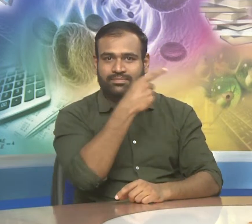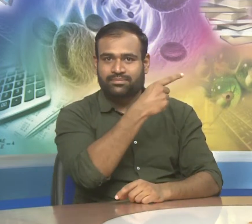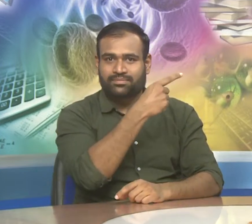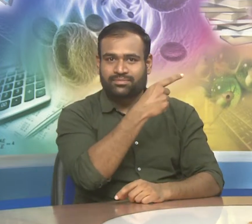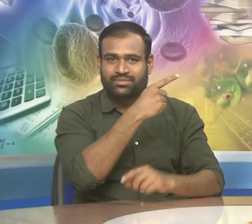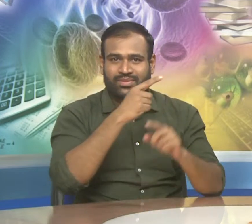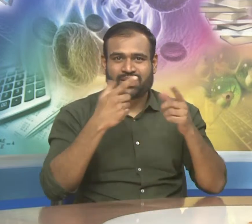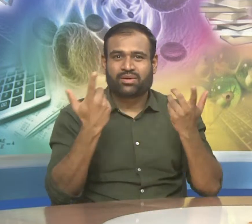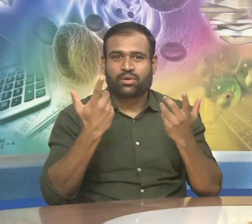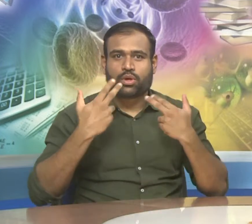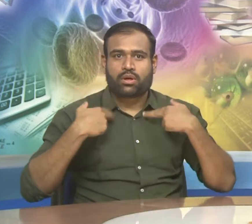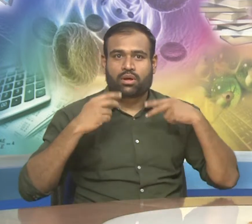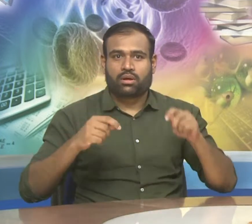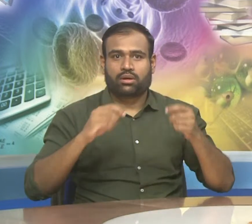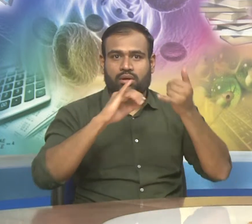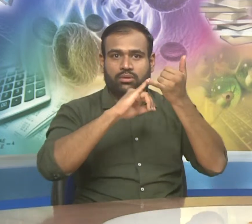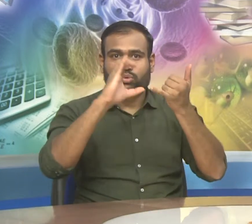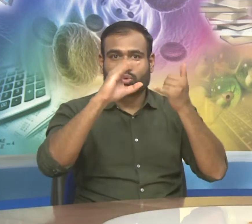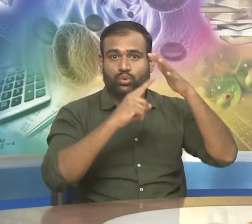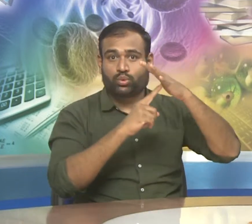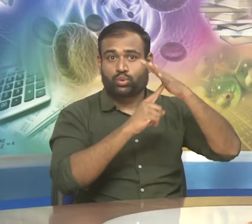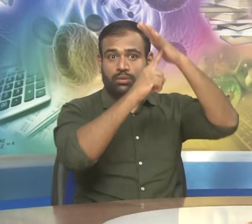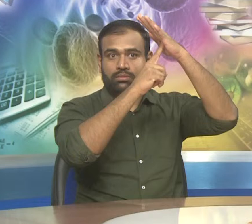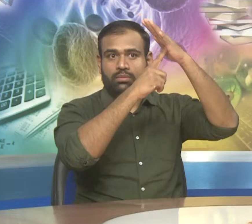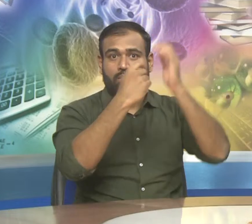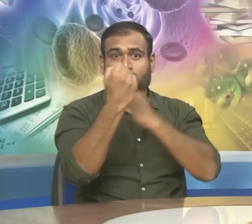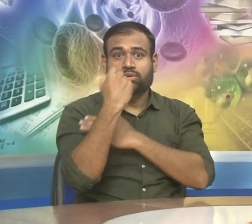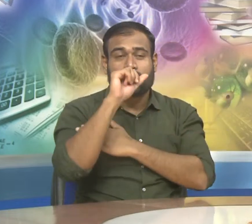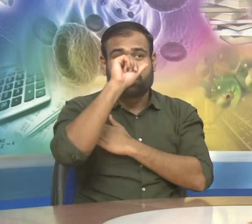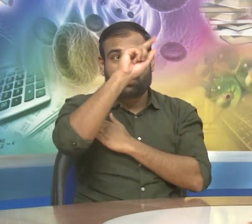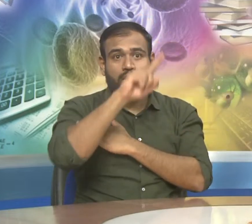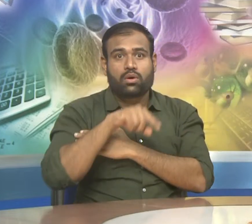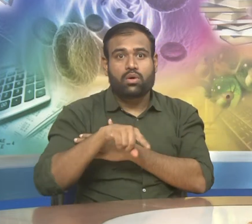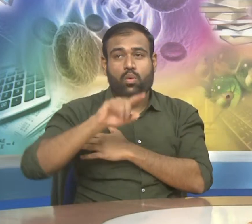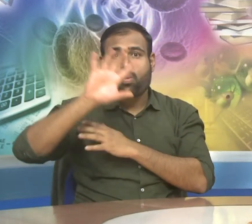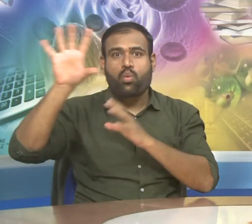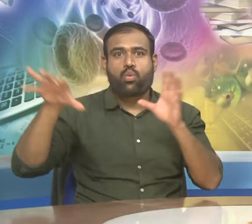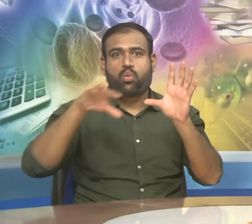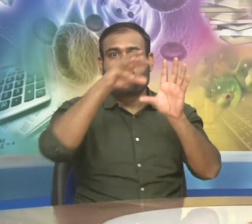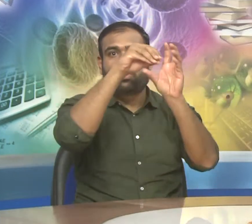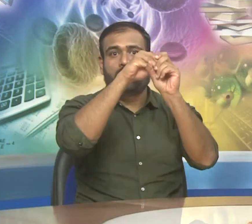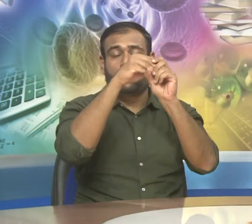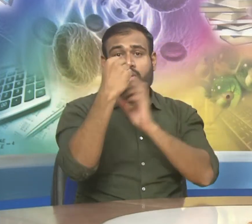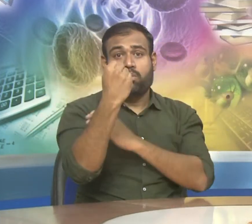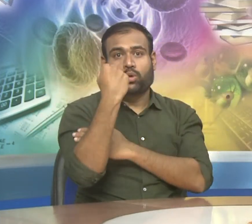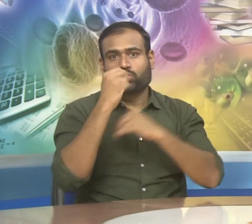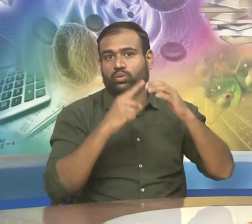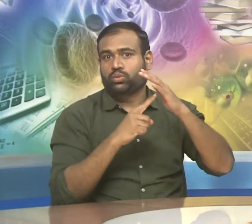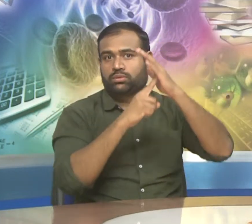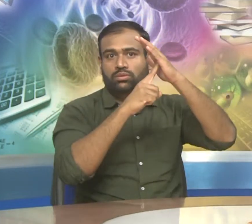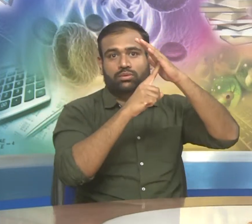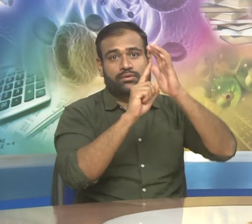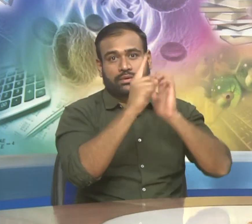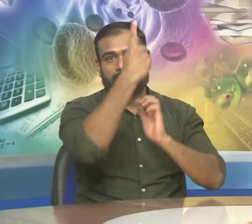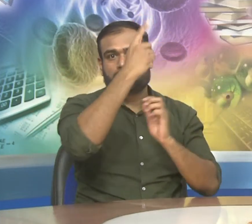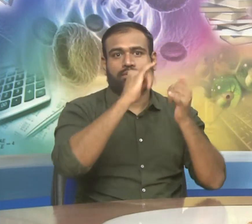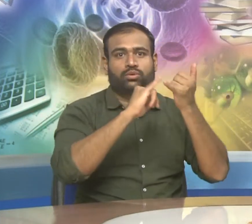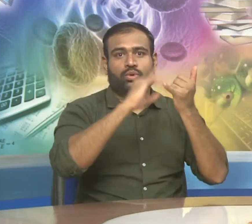For example, you can see in the slide, courts in India, Supreme Court, after that